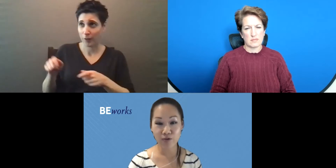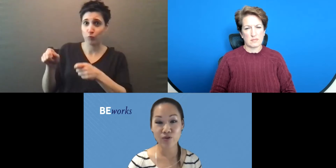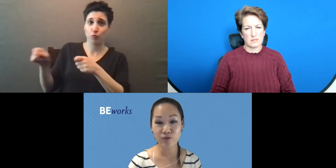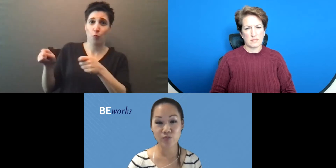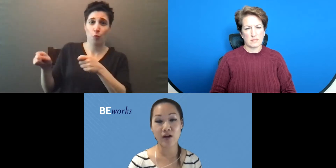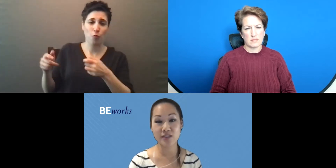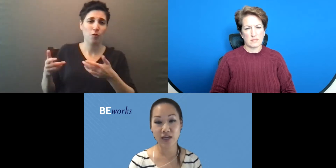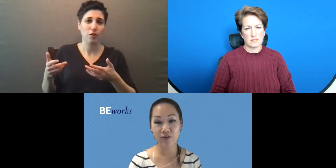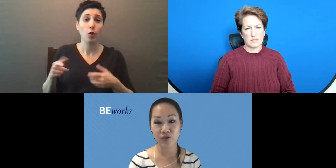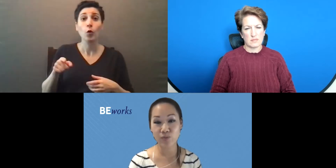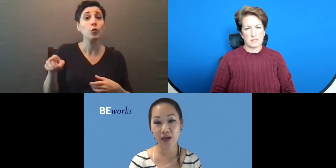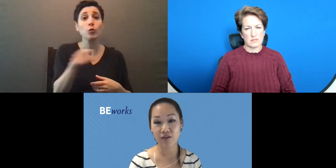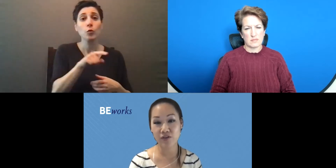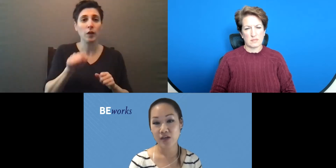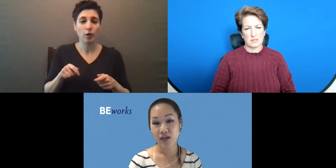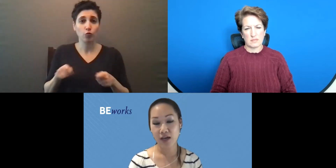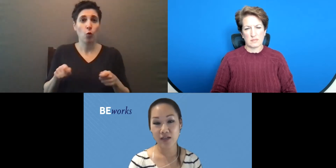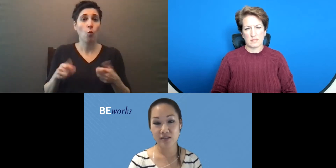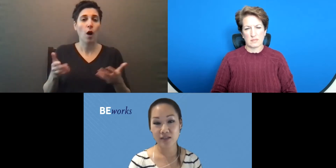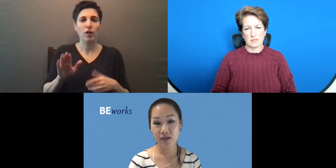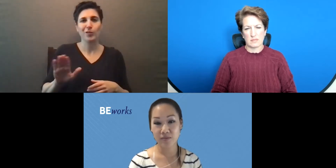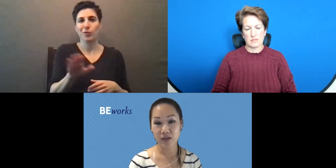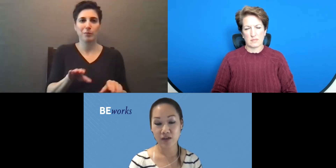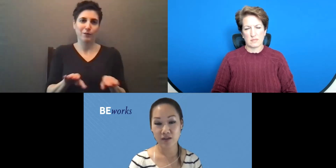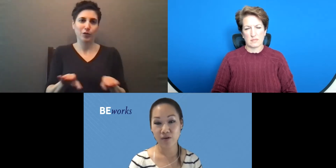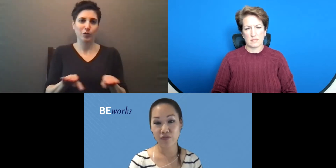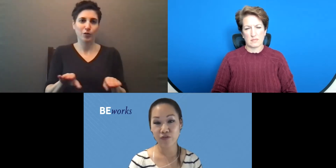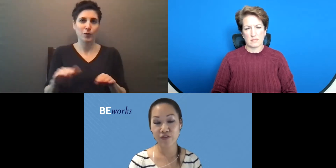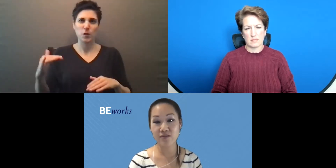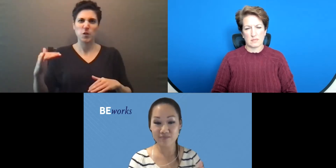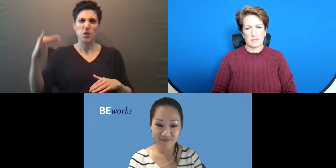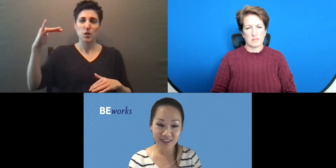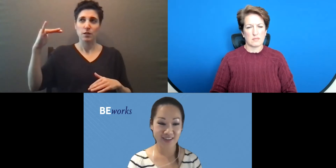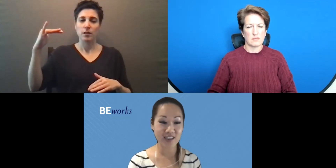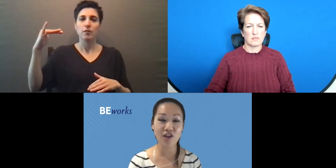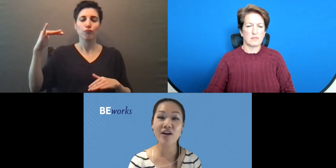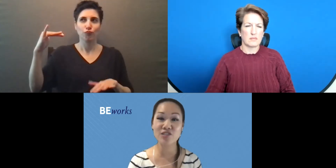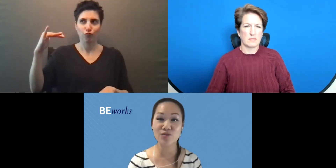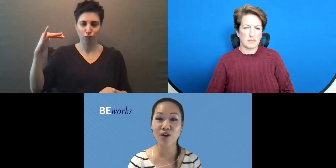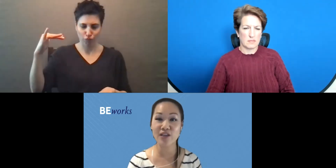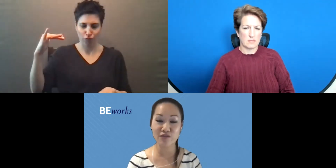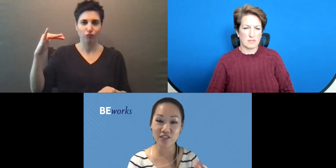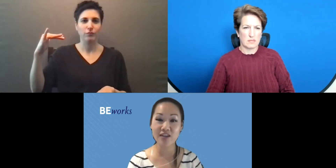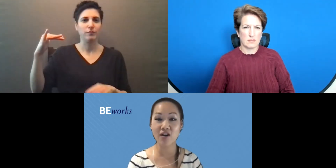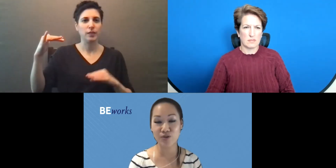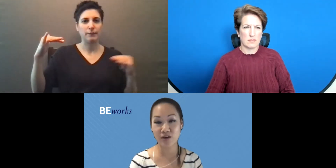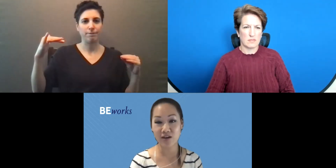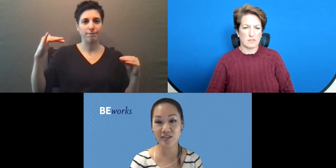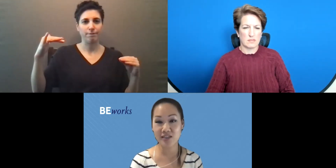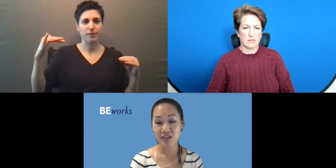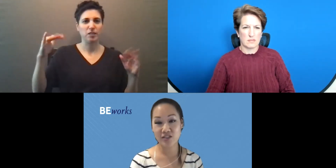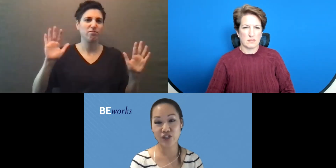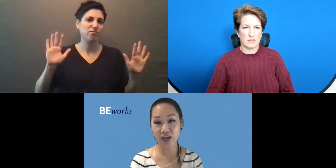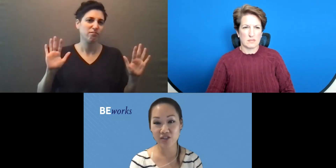how you respond and how you behave. And, if you feel, as long as you know that you've done all you